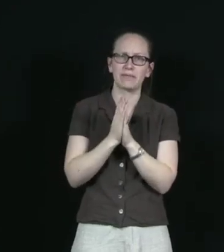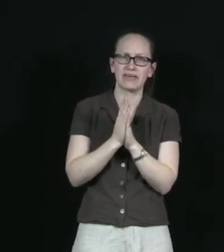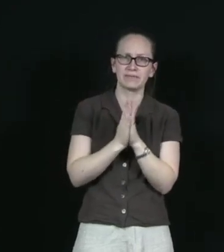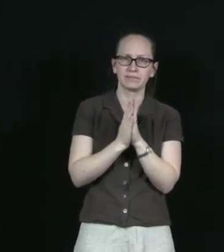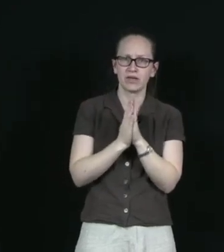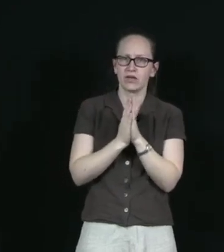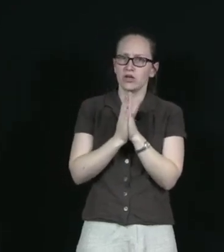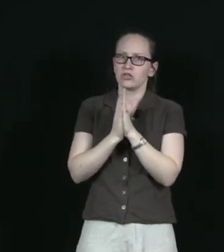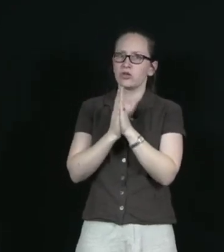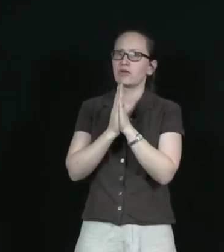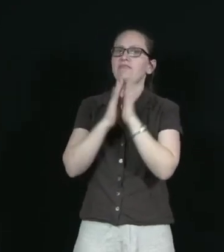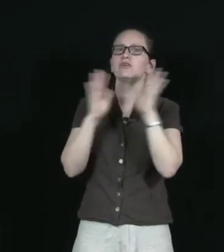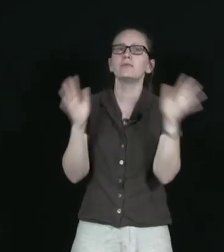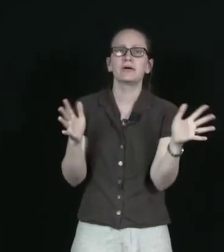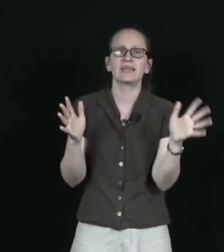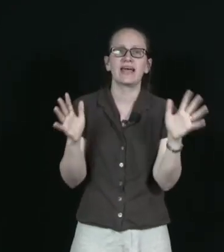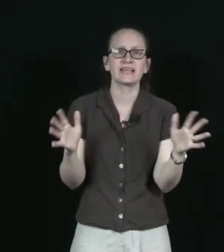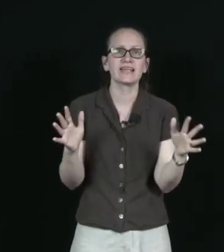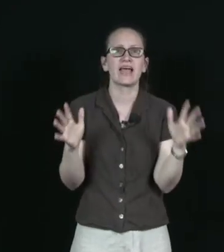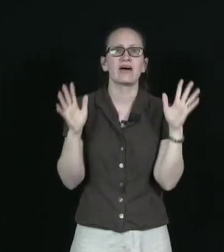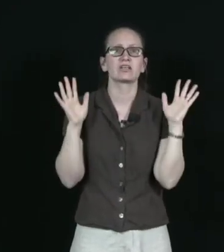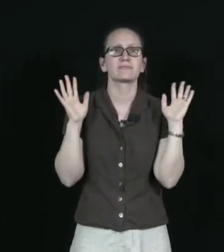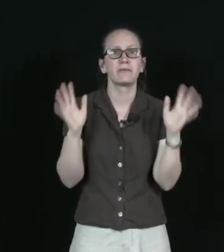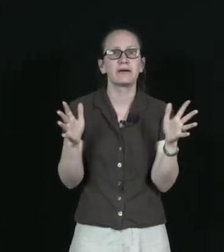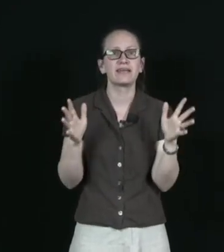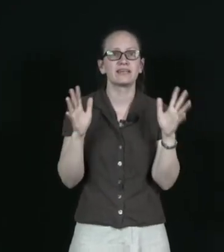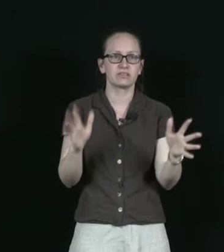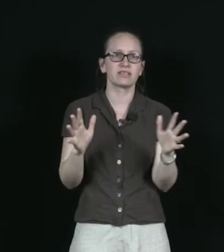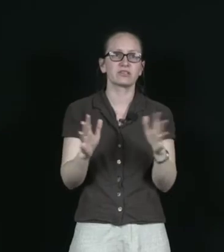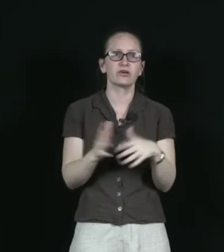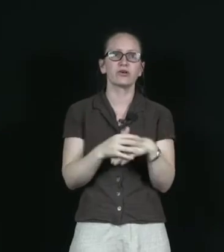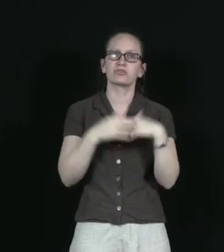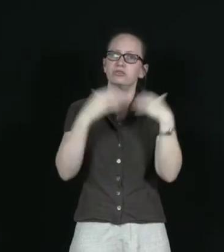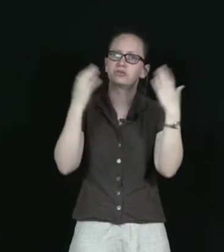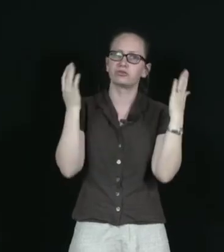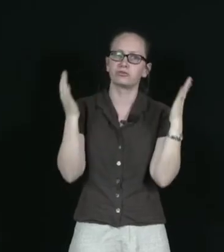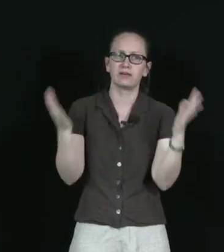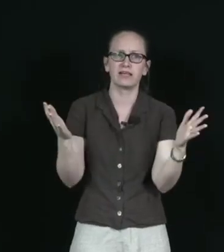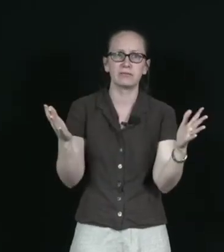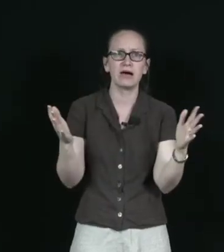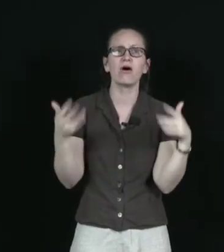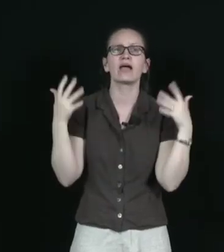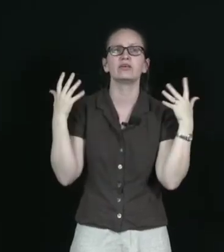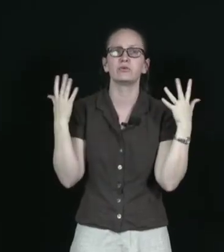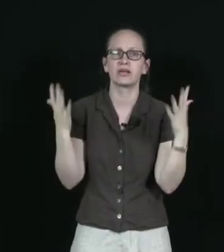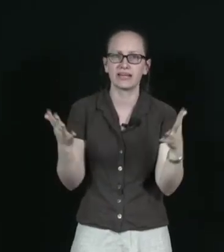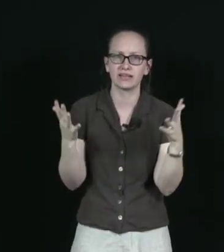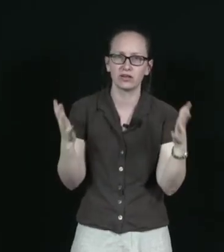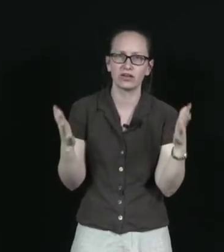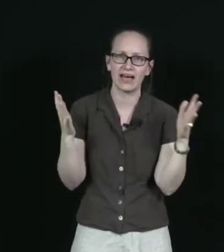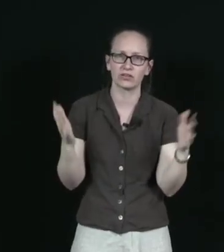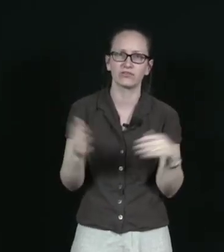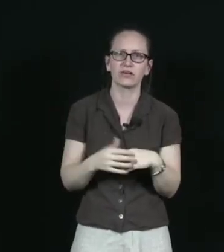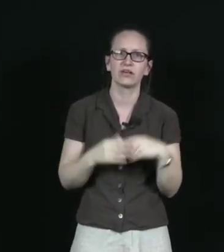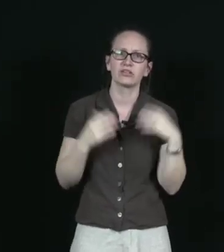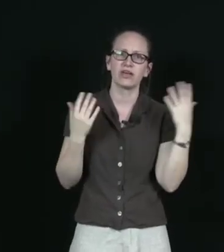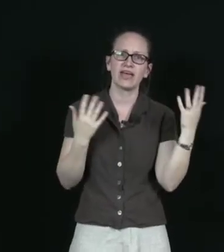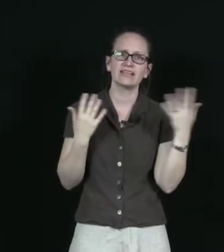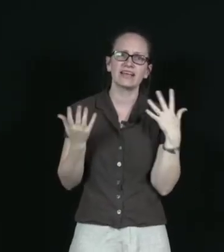week. So if you put 18 hours per week into this course, you'll do really well and you will get a lot out of it. So 18